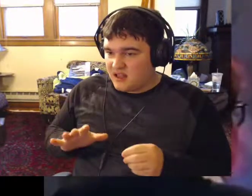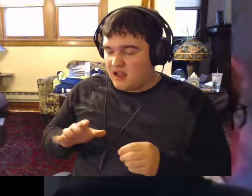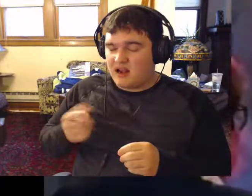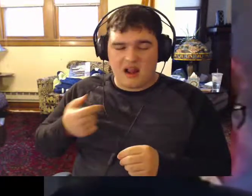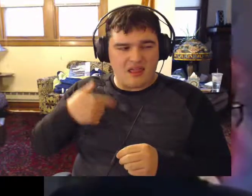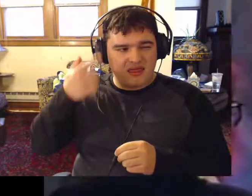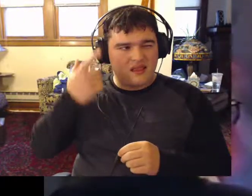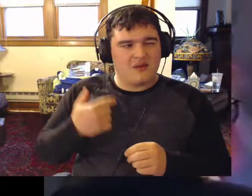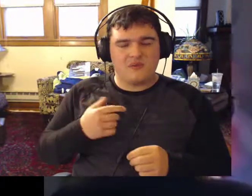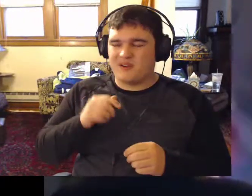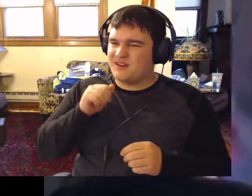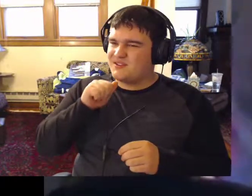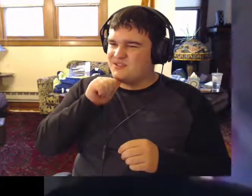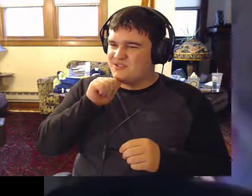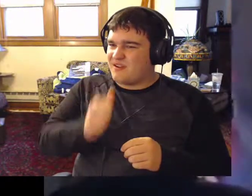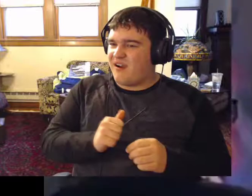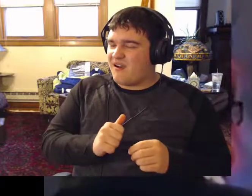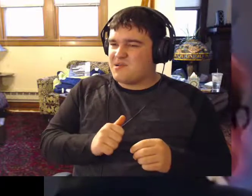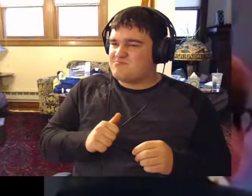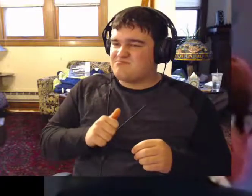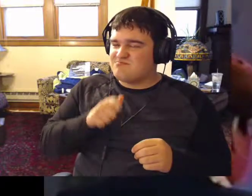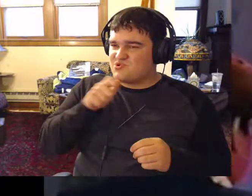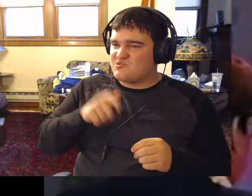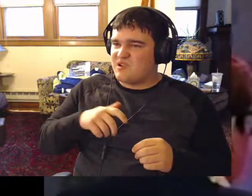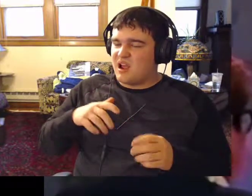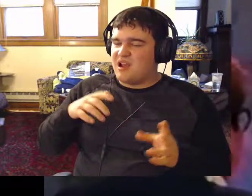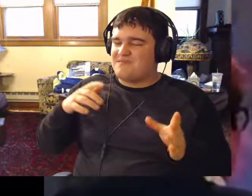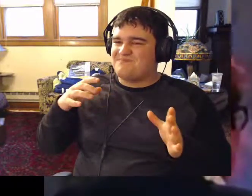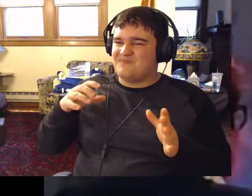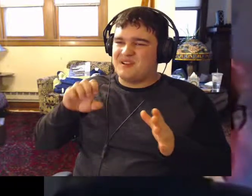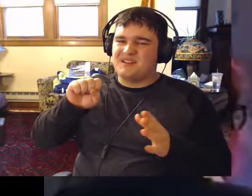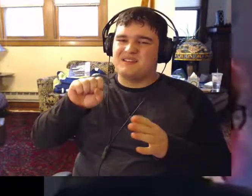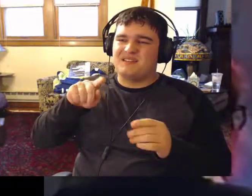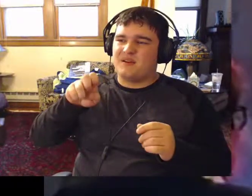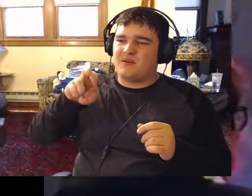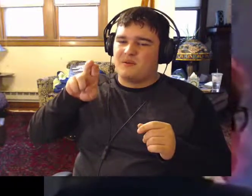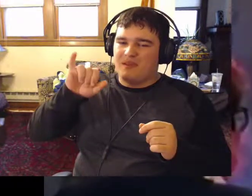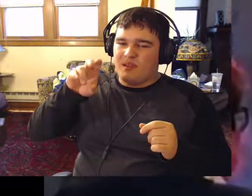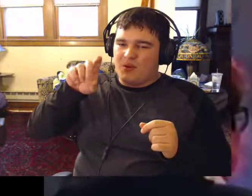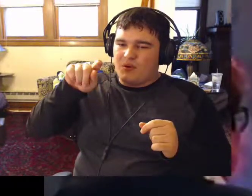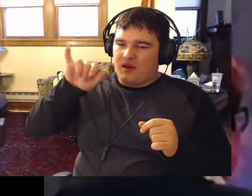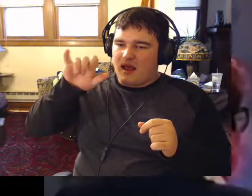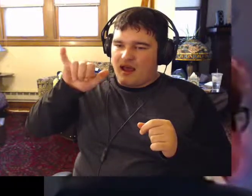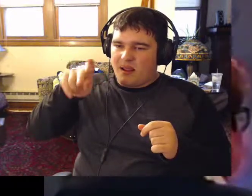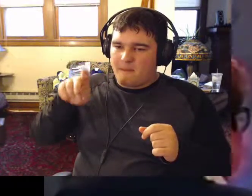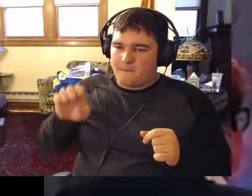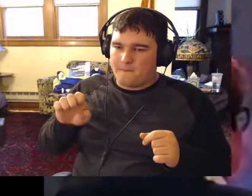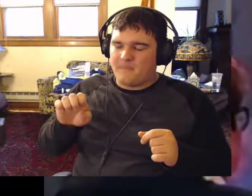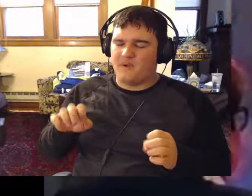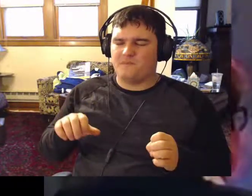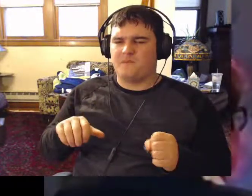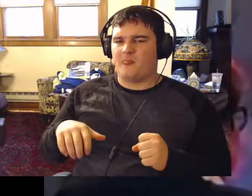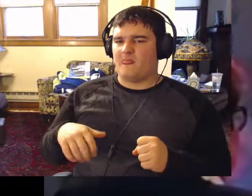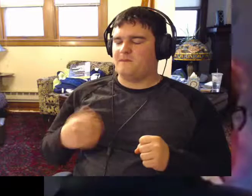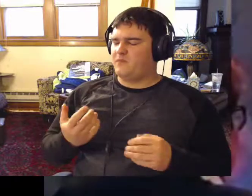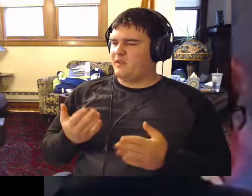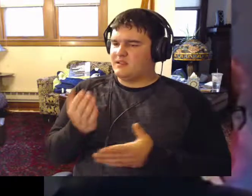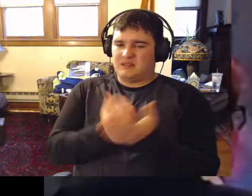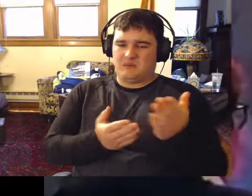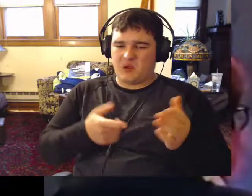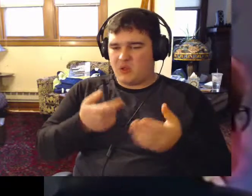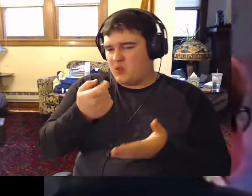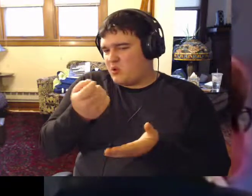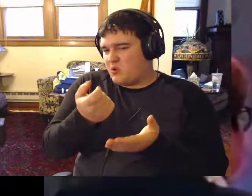just stereotype and think that it's just going to be the low income or those who seem to be